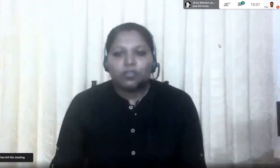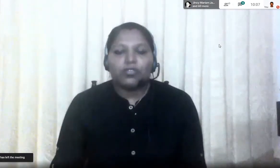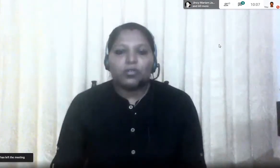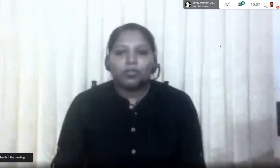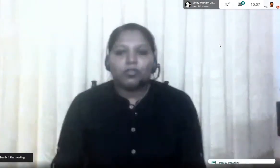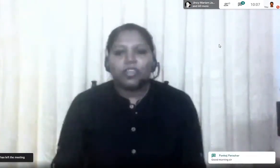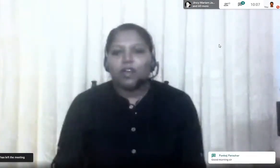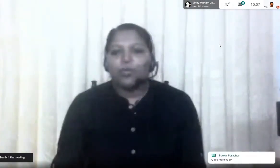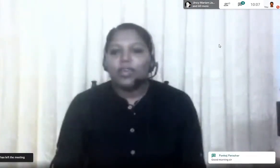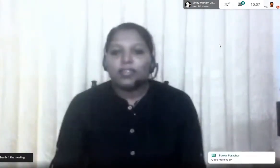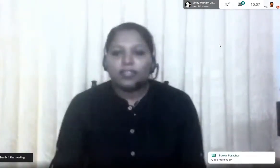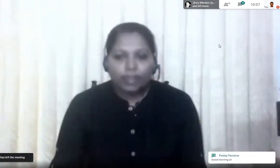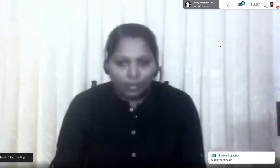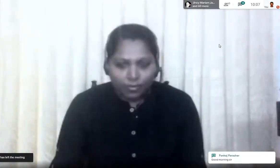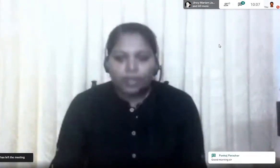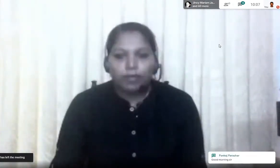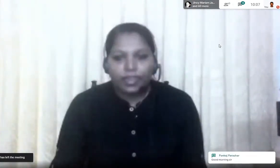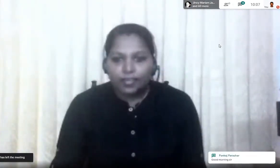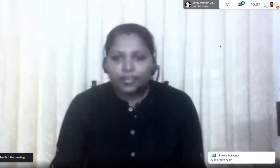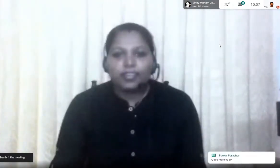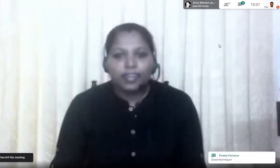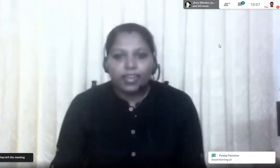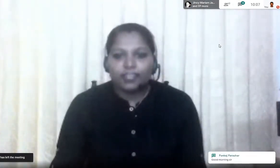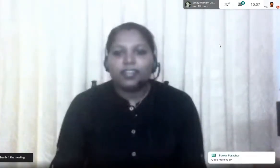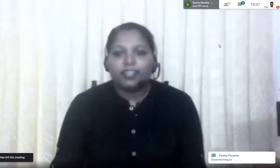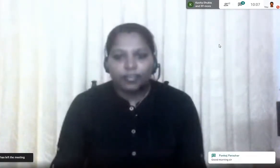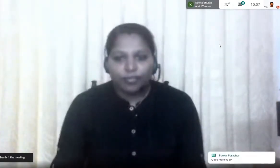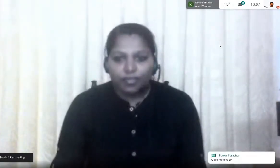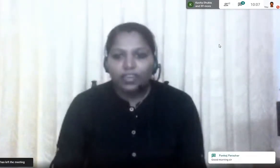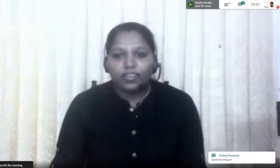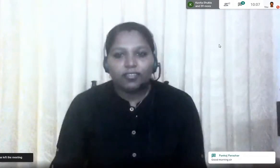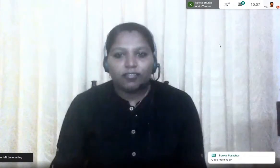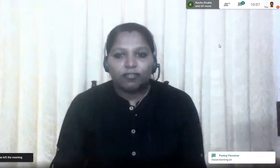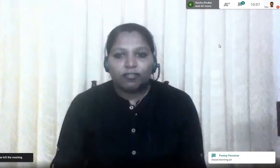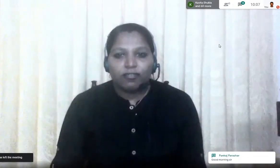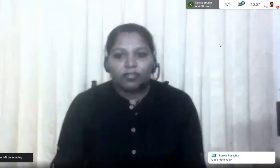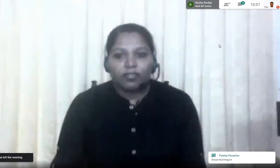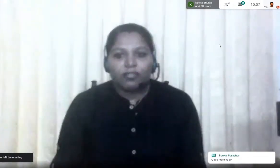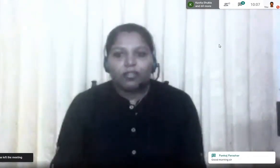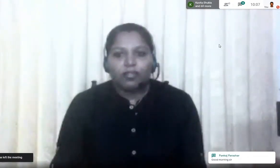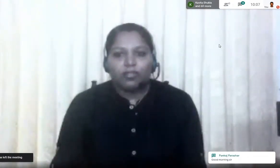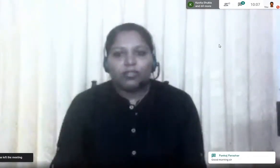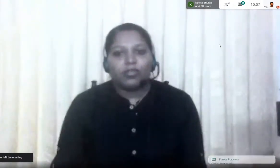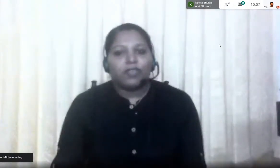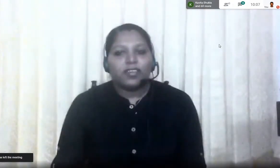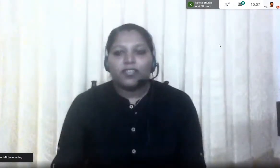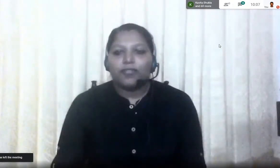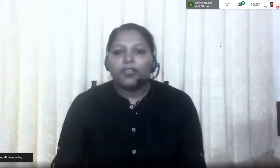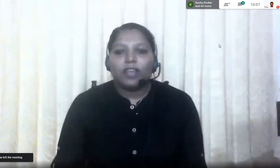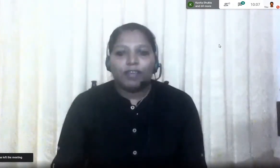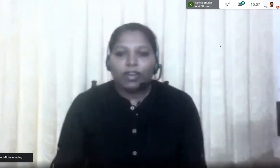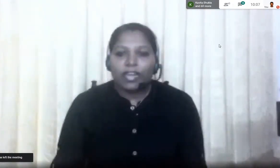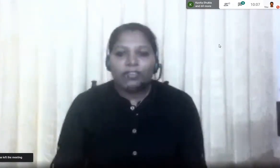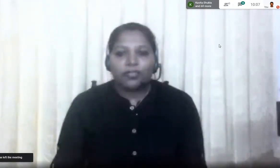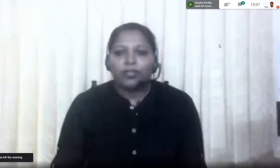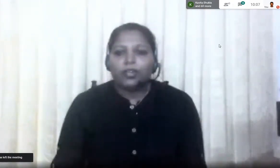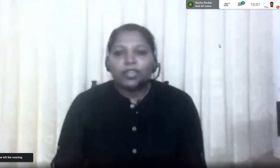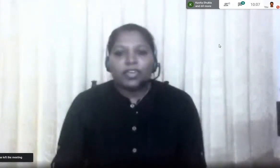So now we are celebrating International Deaf Week. So first of all, I would like to